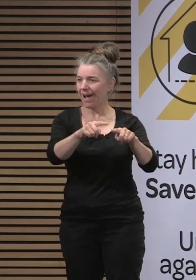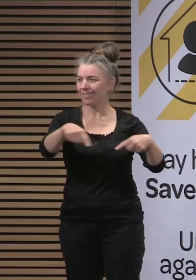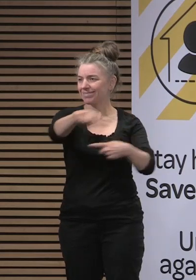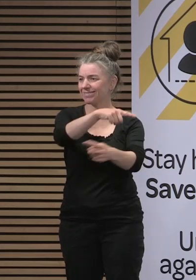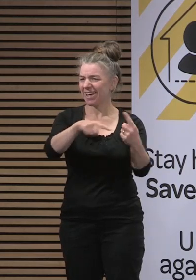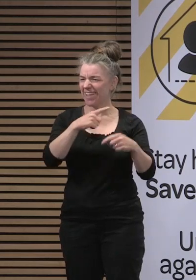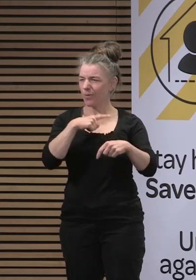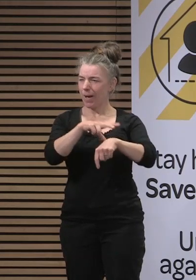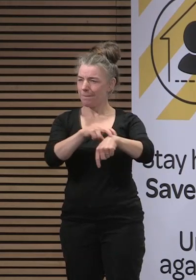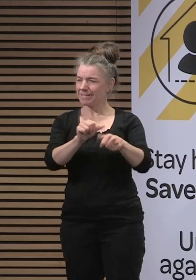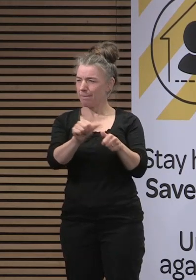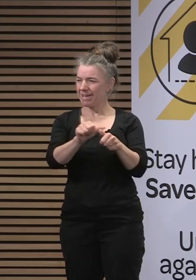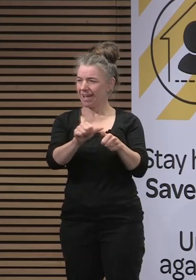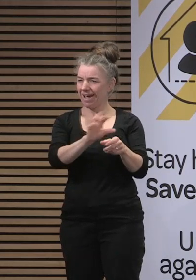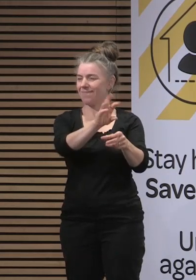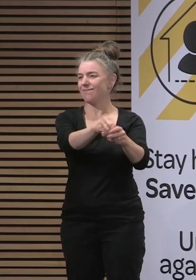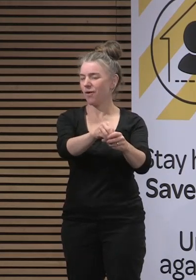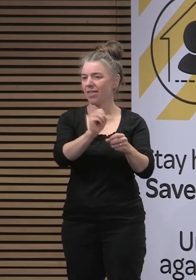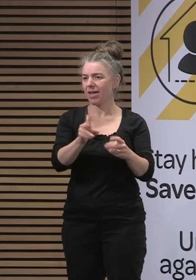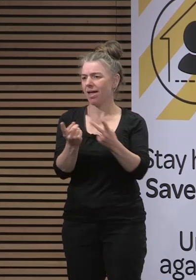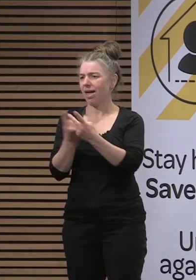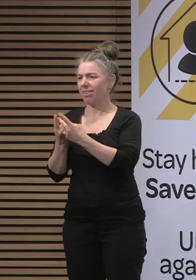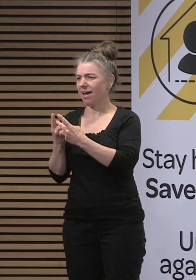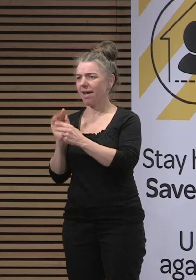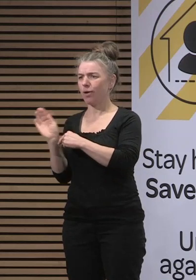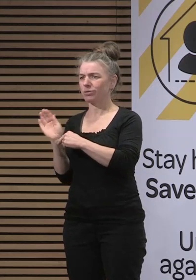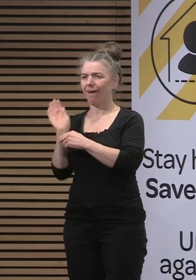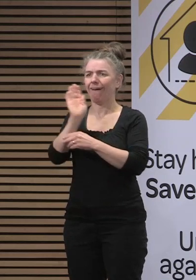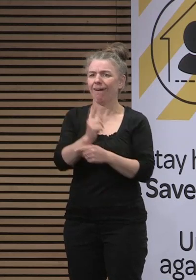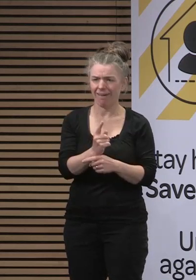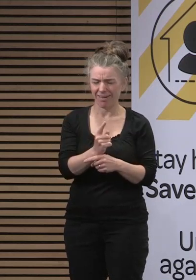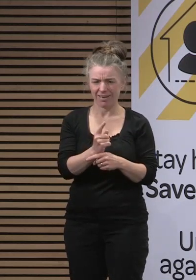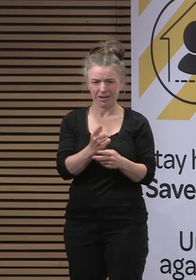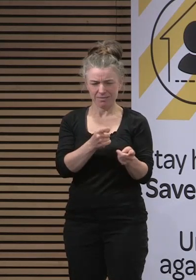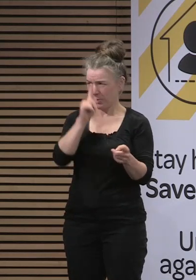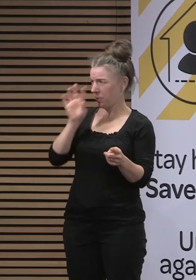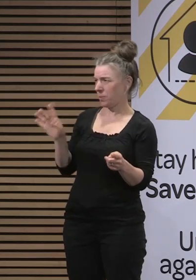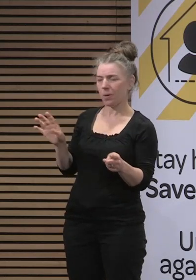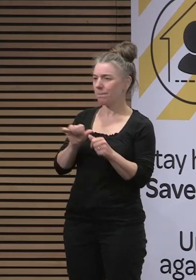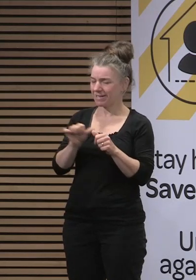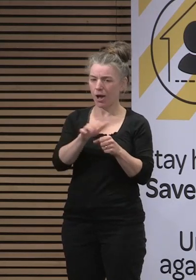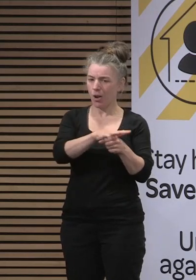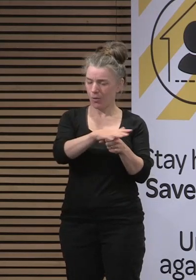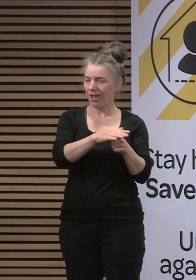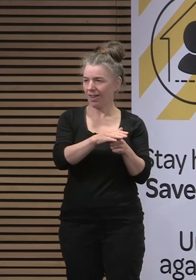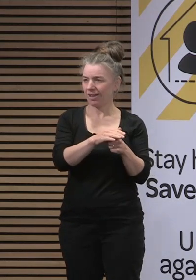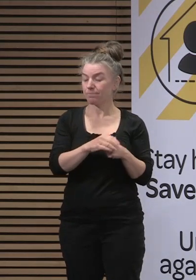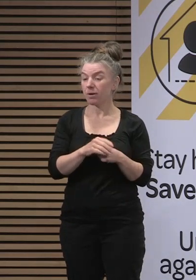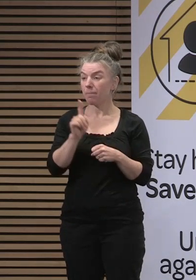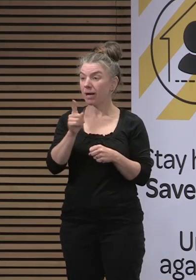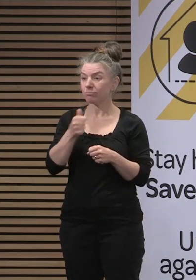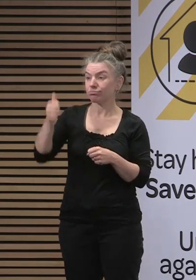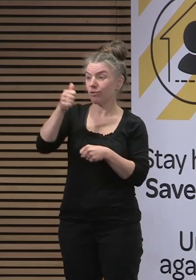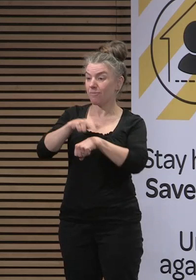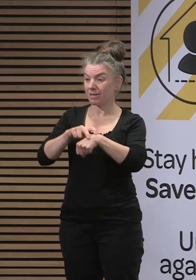police are best placed to do this as opposed to any other workforce. But again, Commissioner Bush will be available again tomorrow if you've got specific communities you wish to